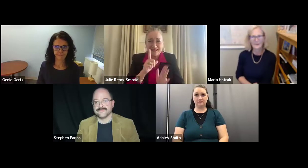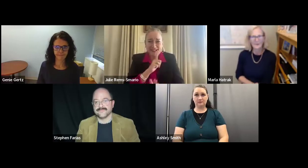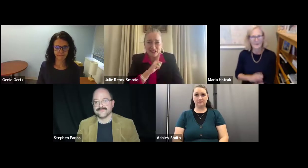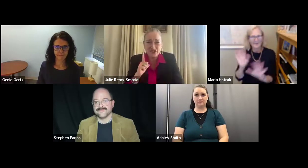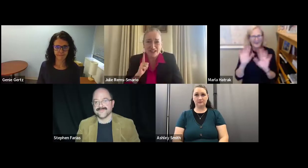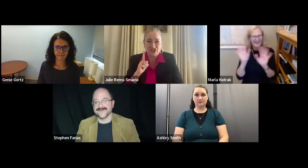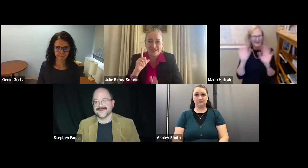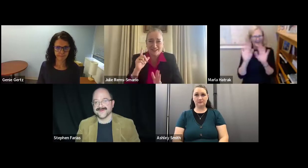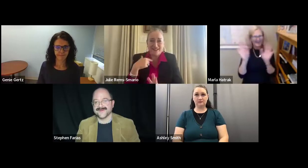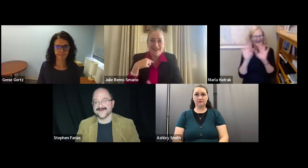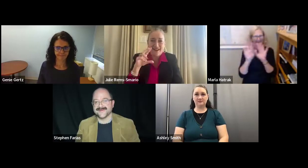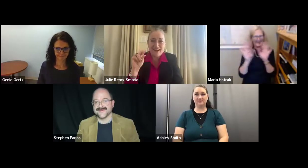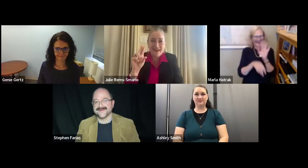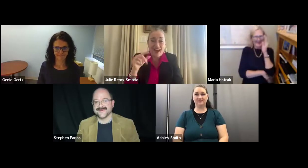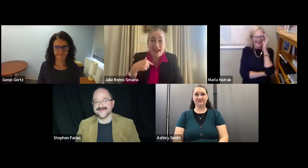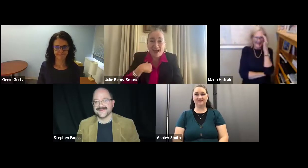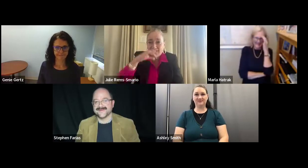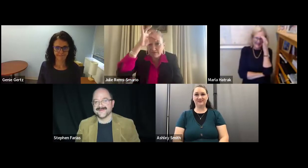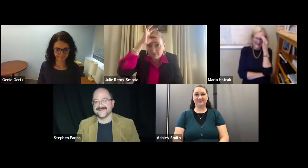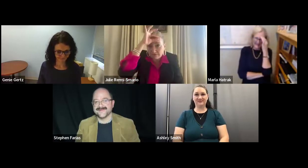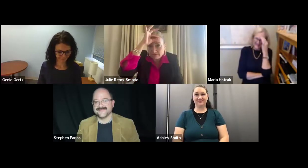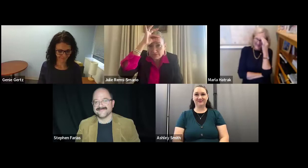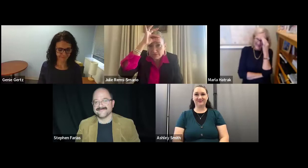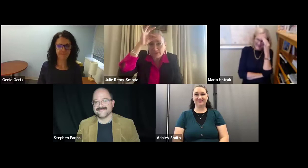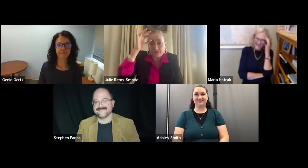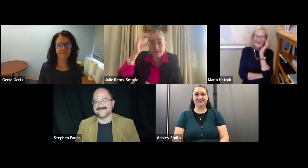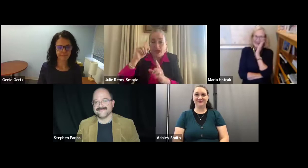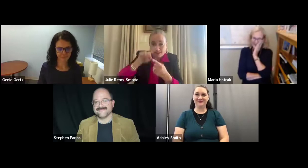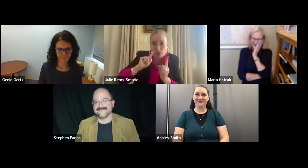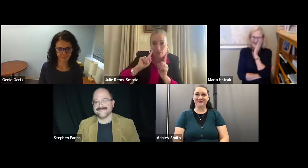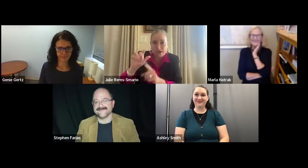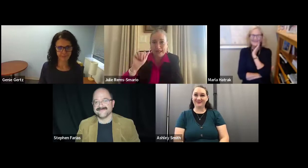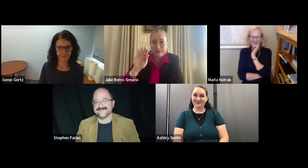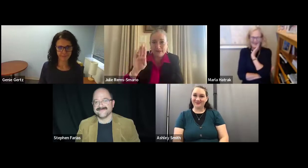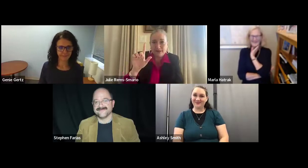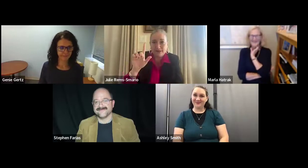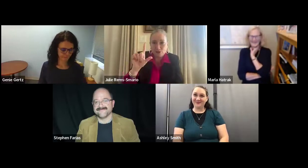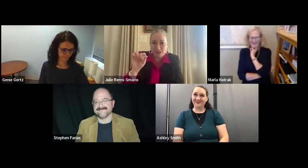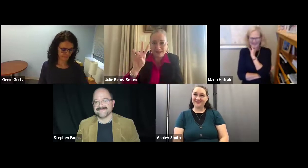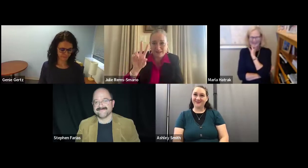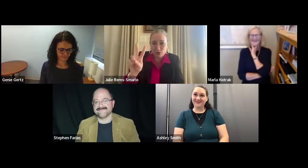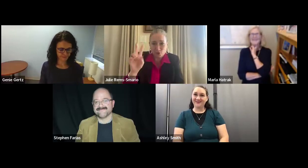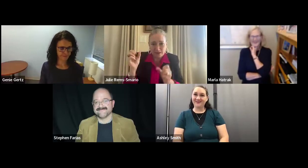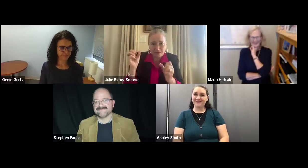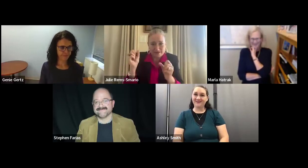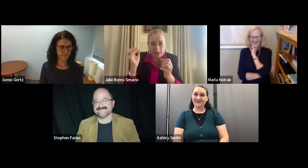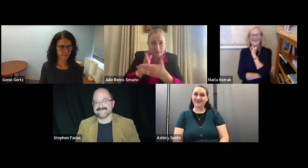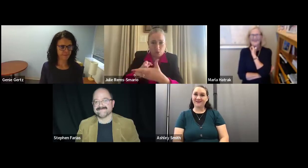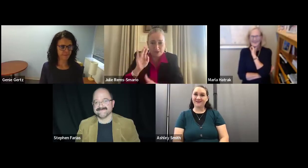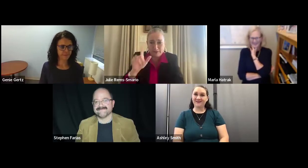to me, "Oh, you're so good when you speak to legislatures or you speak on policy." But it wasn't till